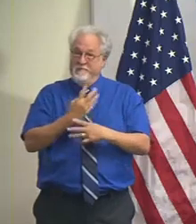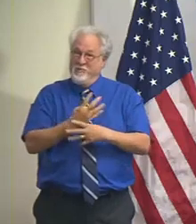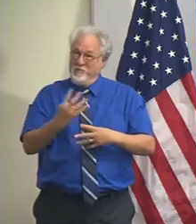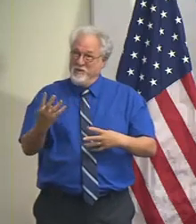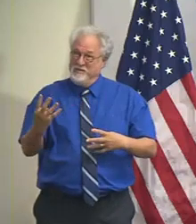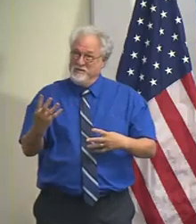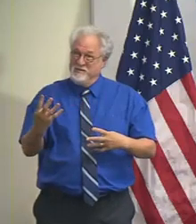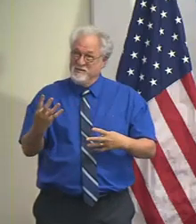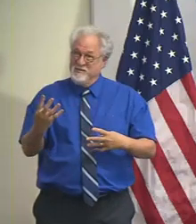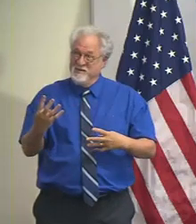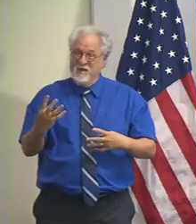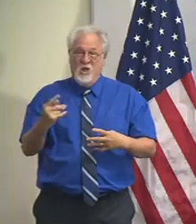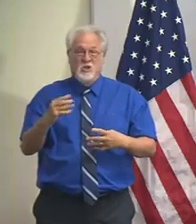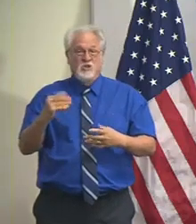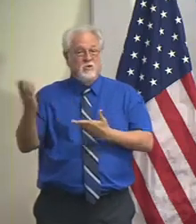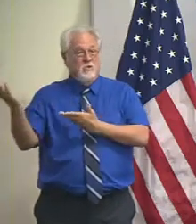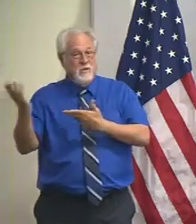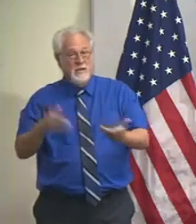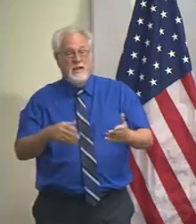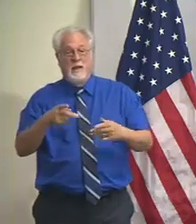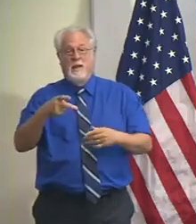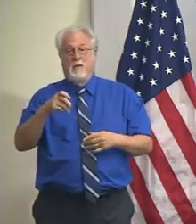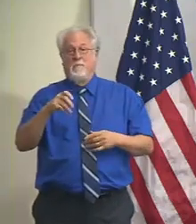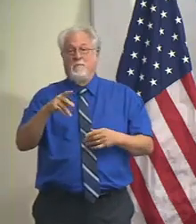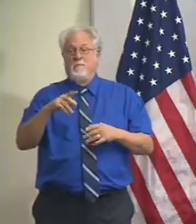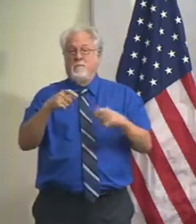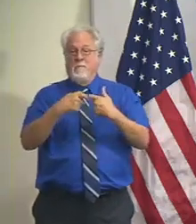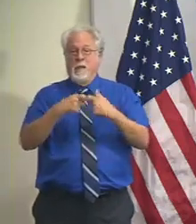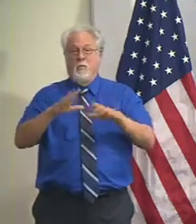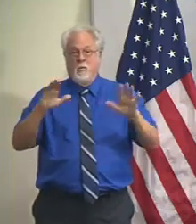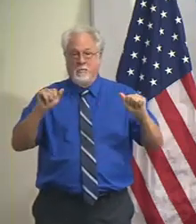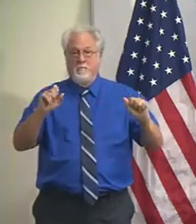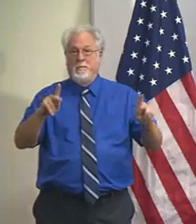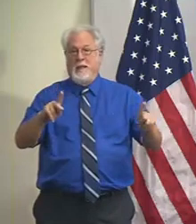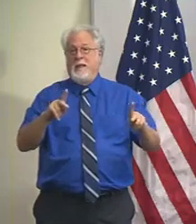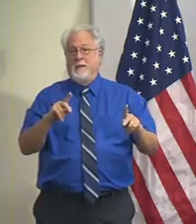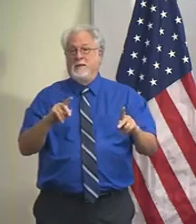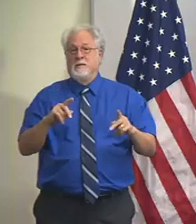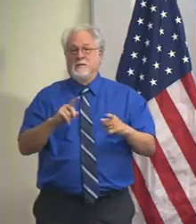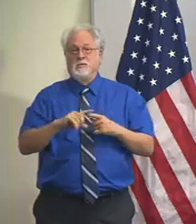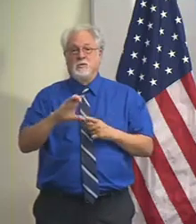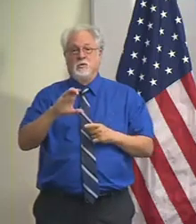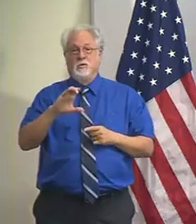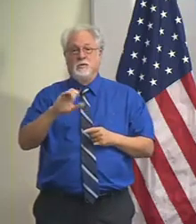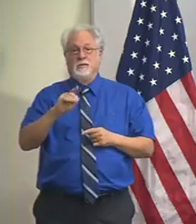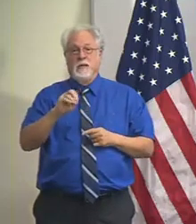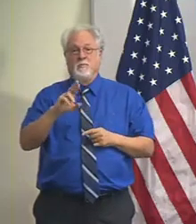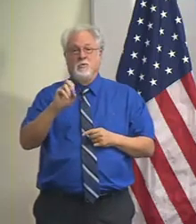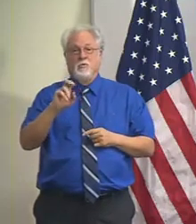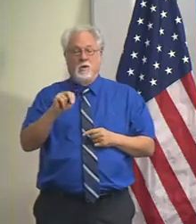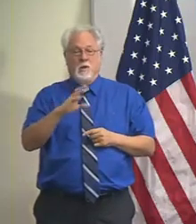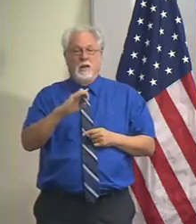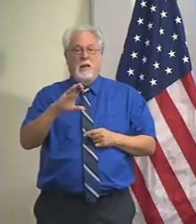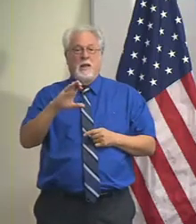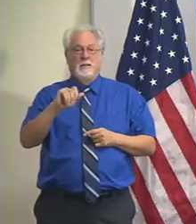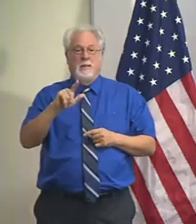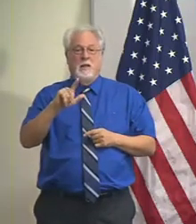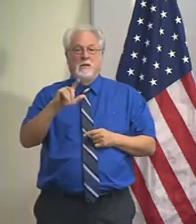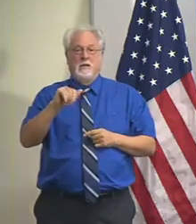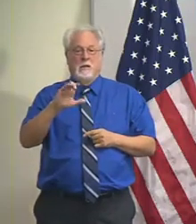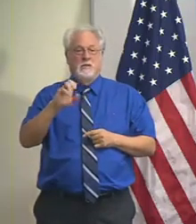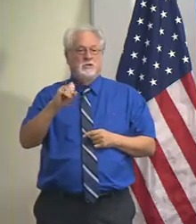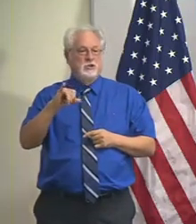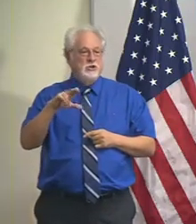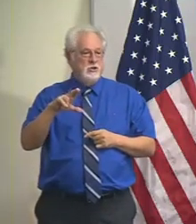weeks, to get power back into, Cameron and Calcasieu Parish, for example.